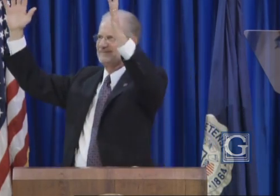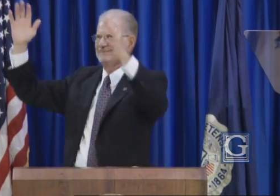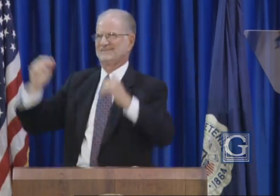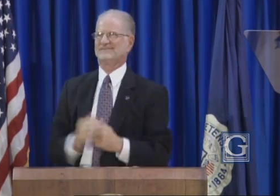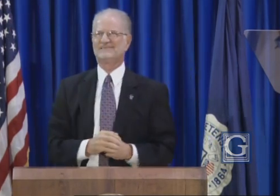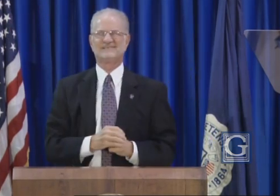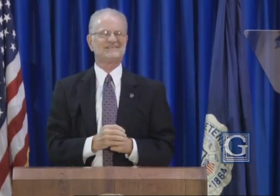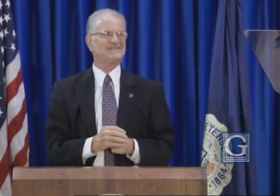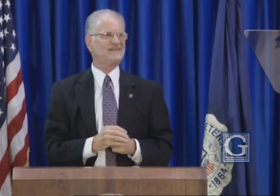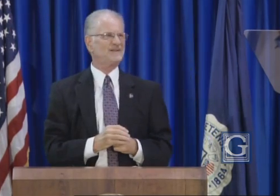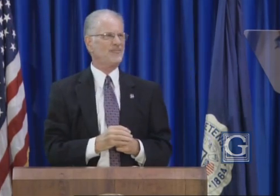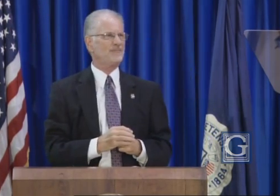university.